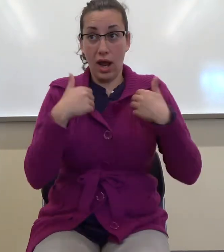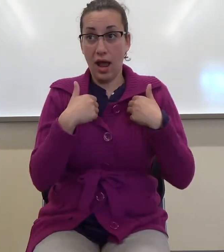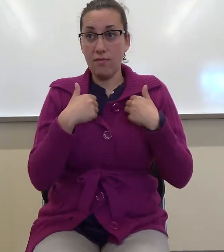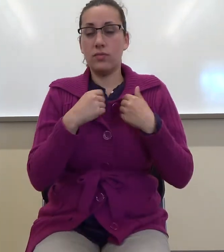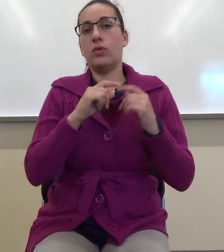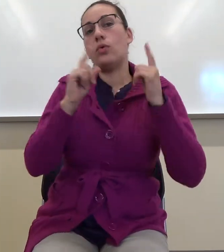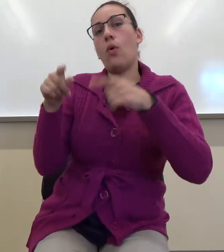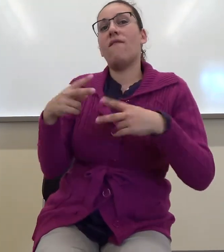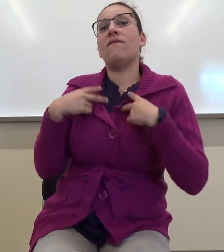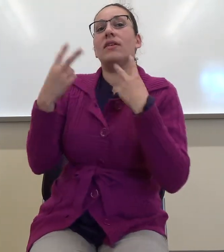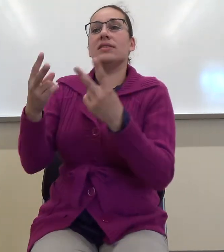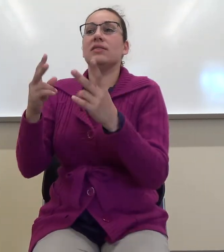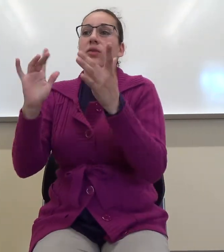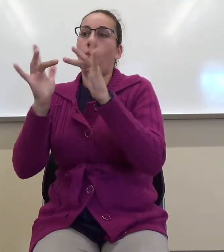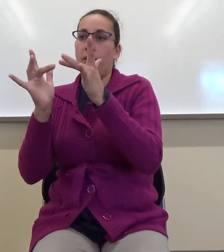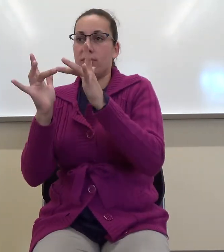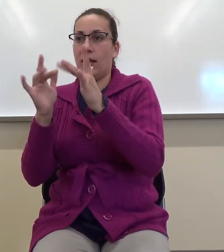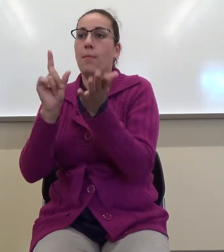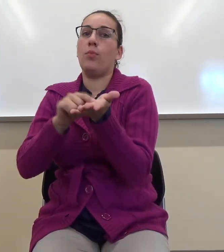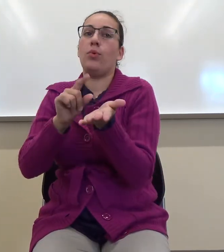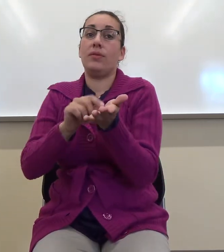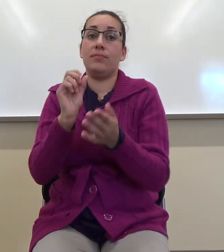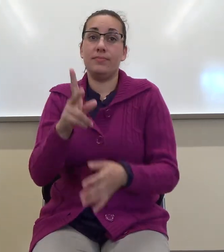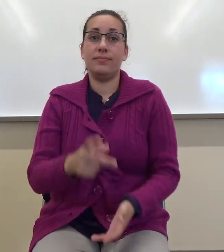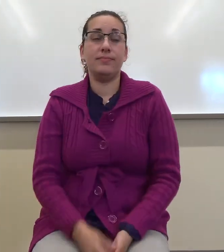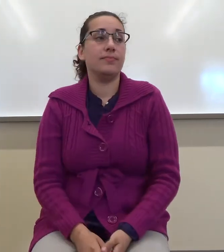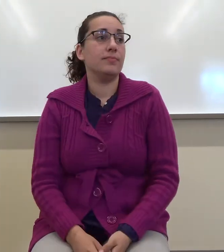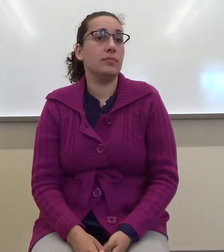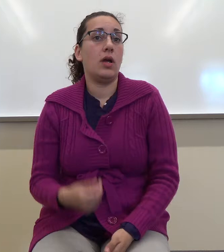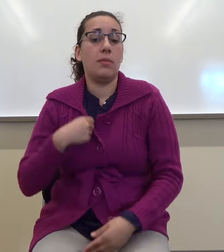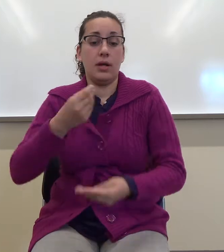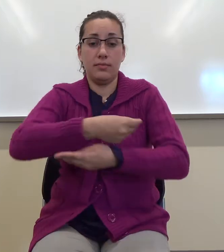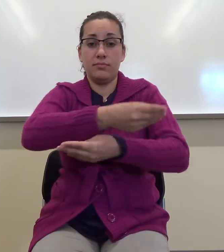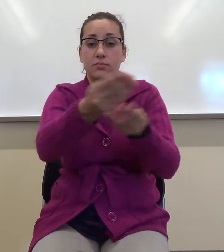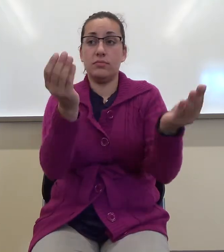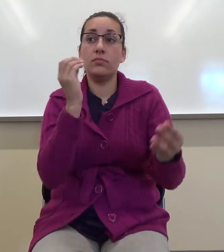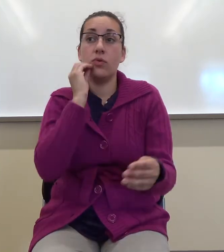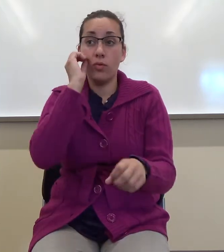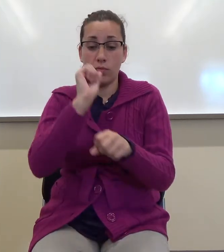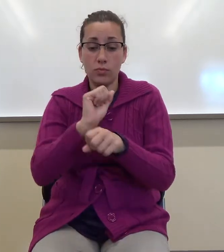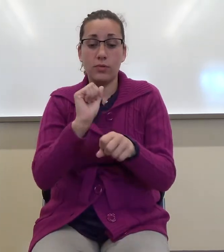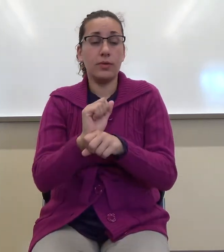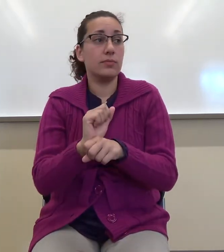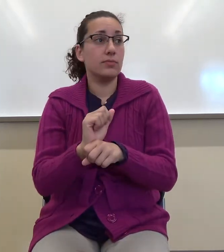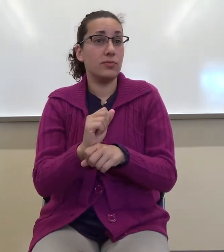Okay, I need to hand out the homework, and as you know, we are in the second